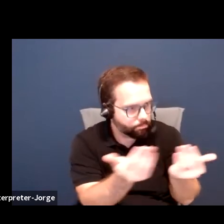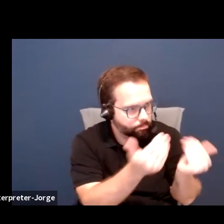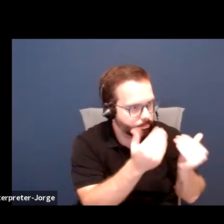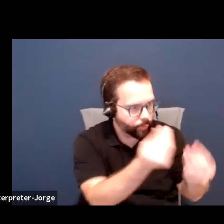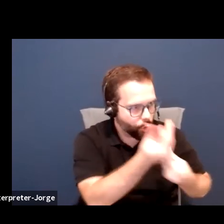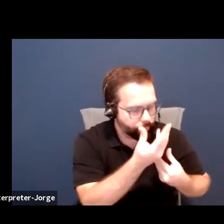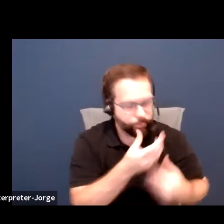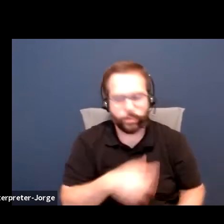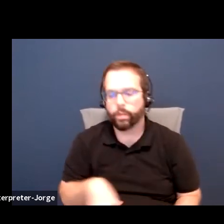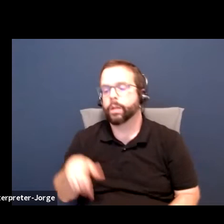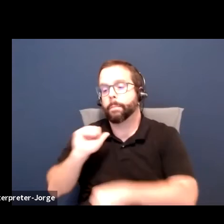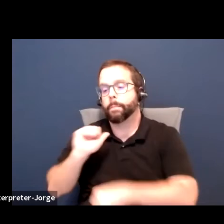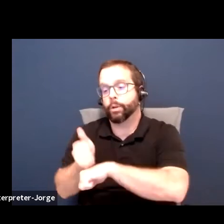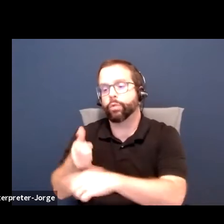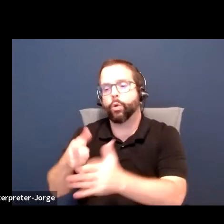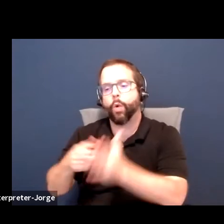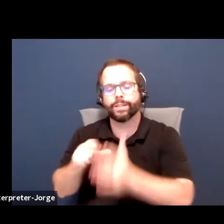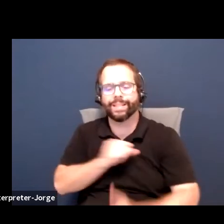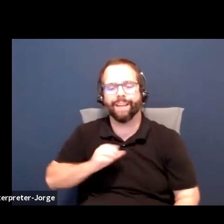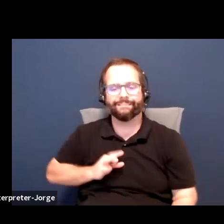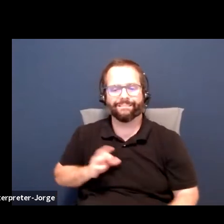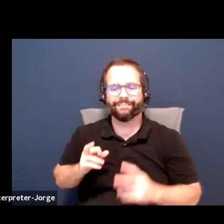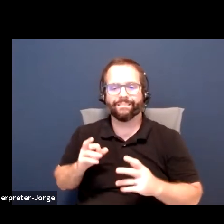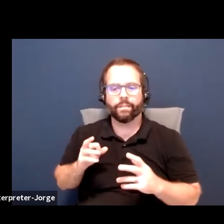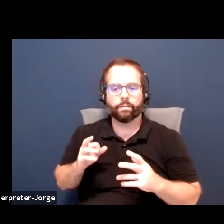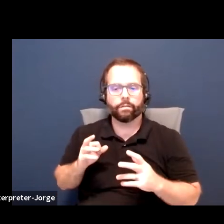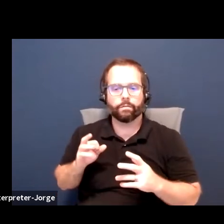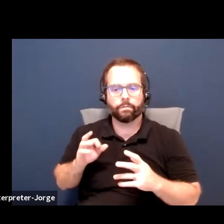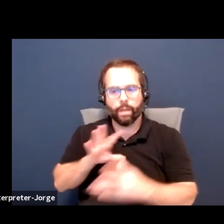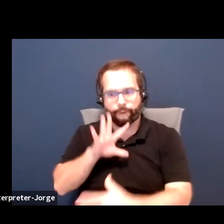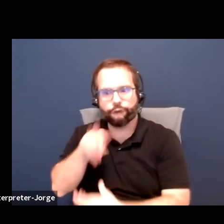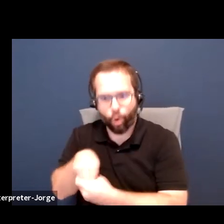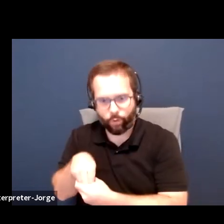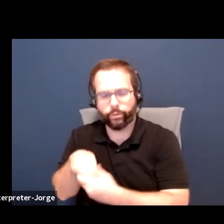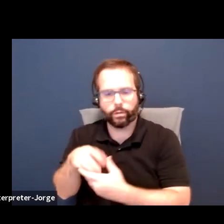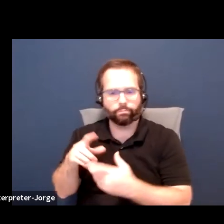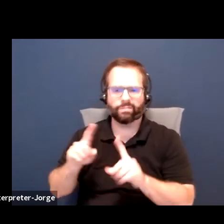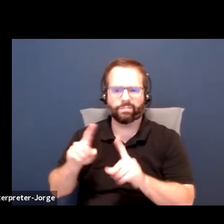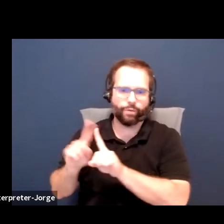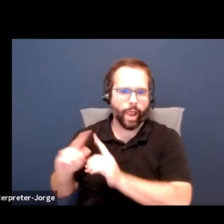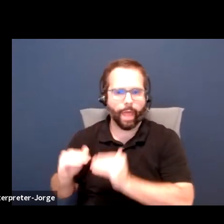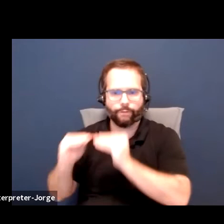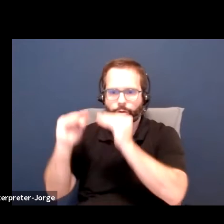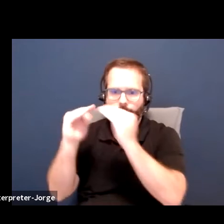it involves staff at all different levels and often across departments, depending on what the issue is.